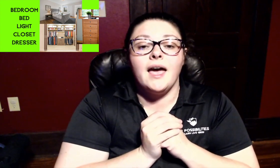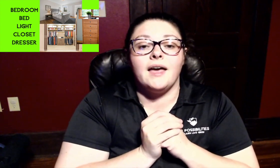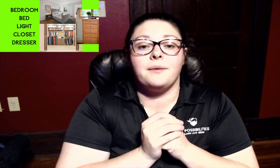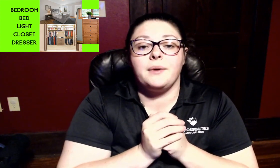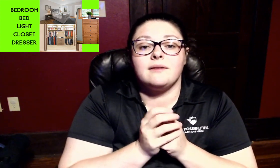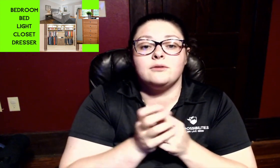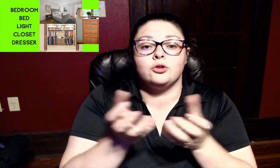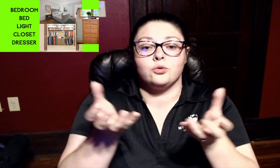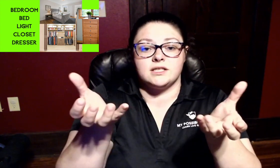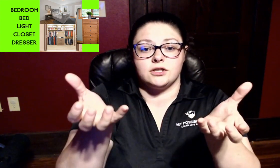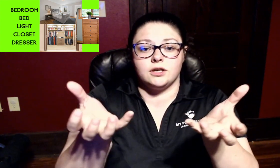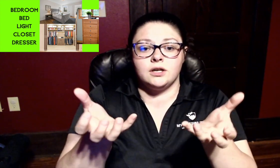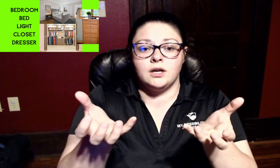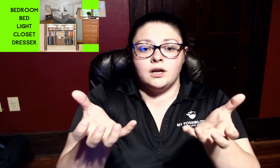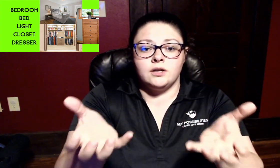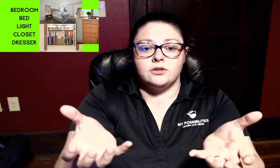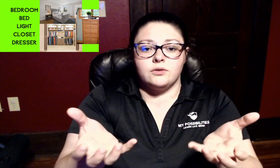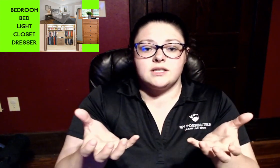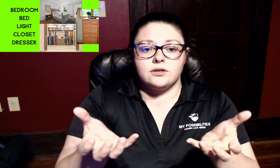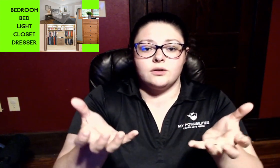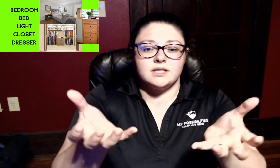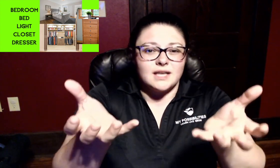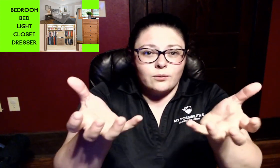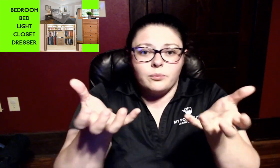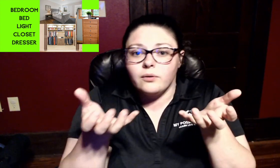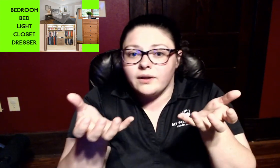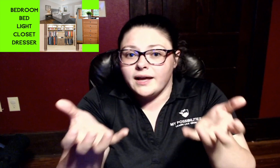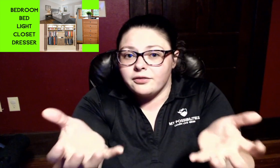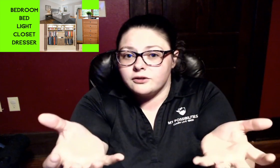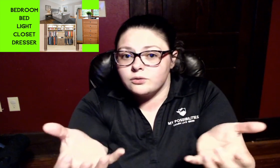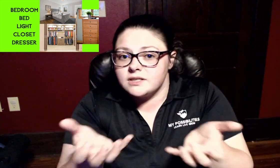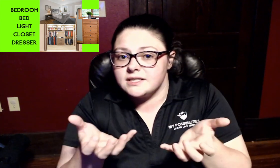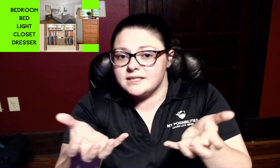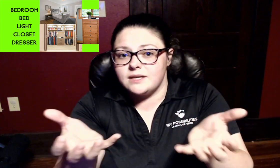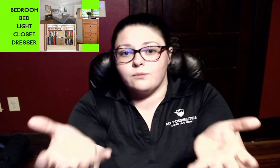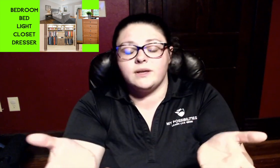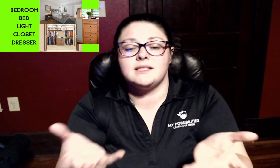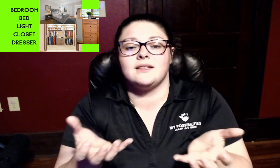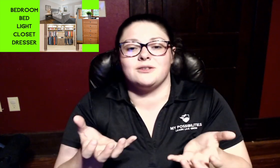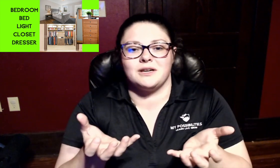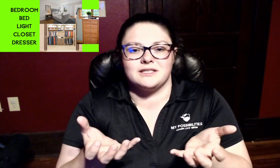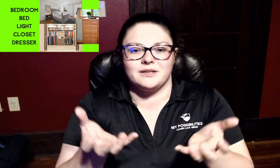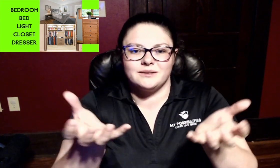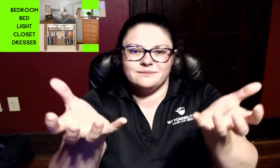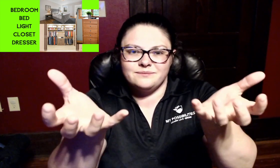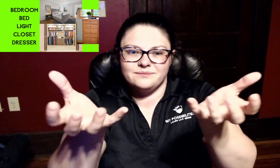then we have dresser. Dresser, it's like we're pulling out the drawers to see what's in the dresser.